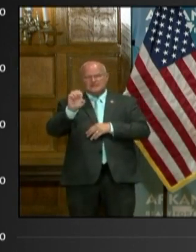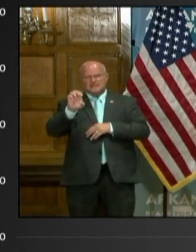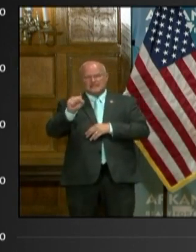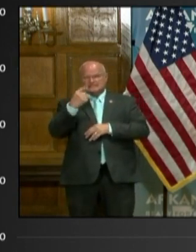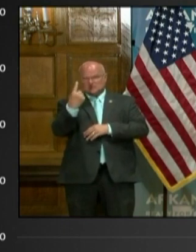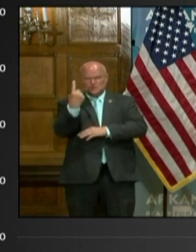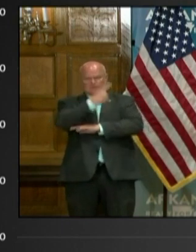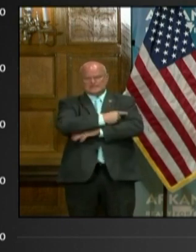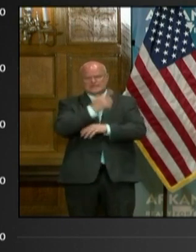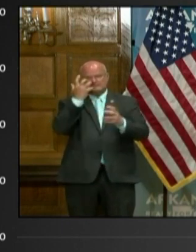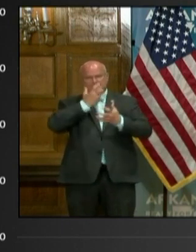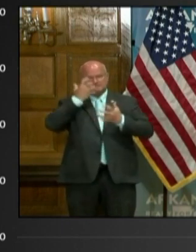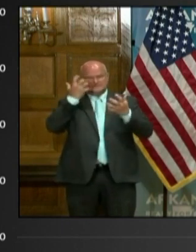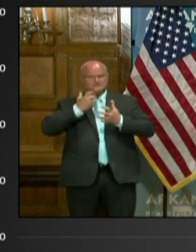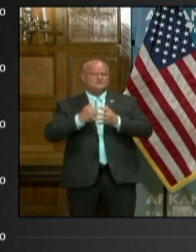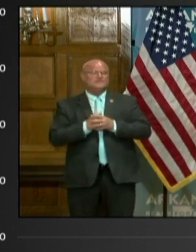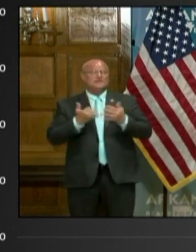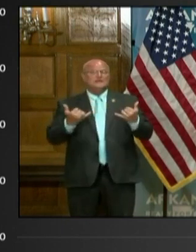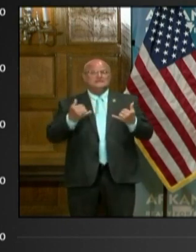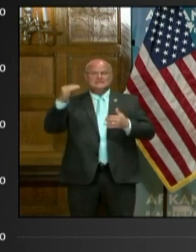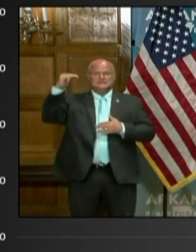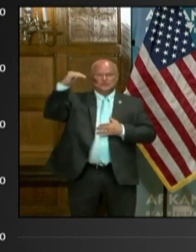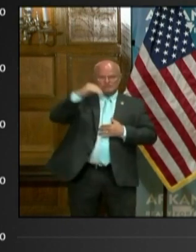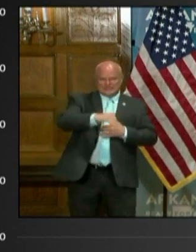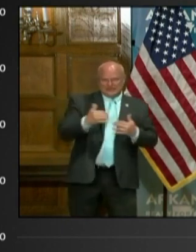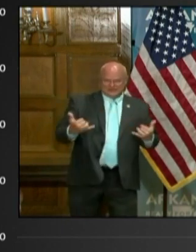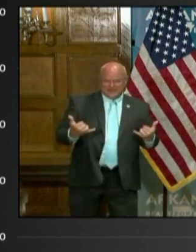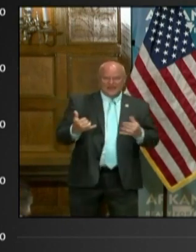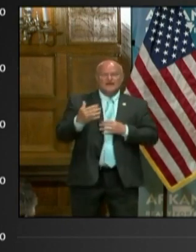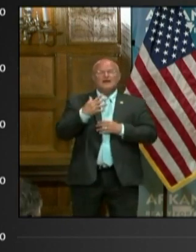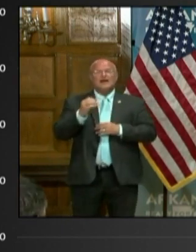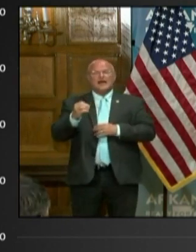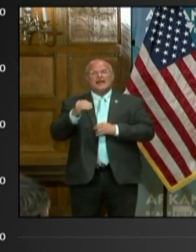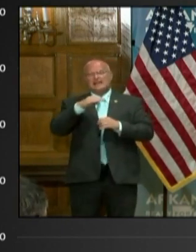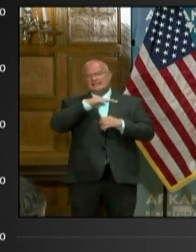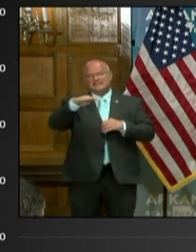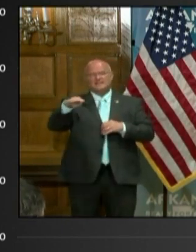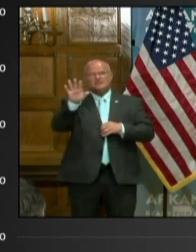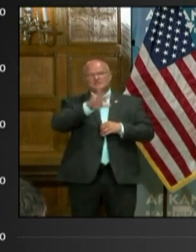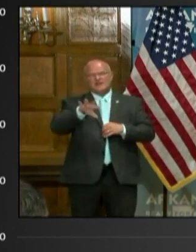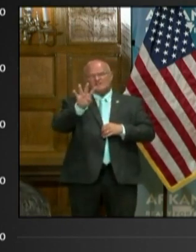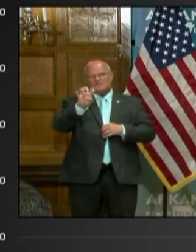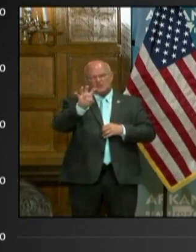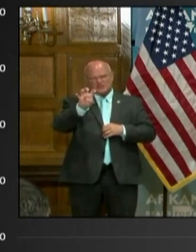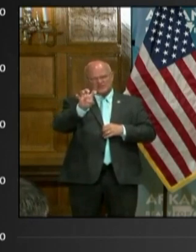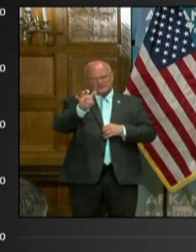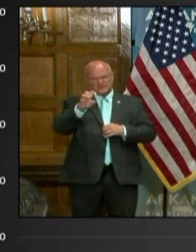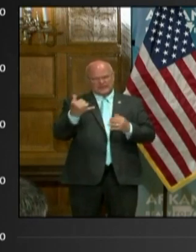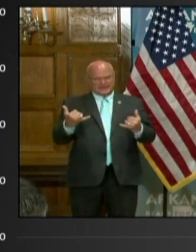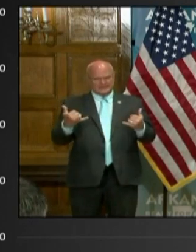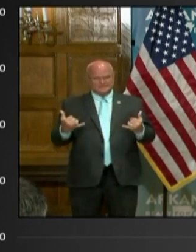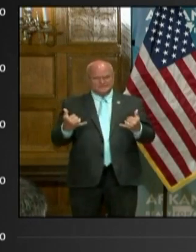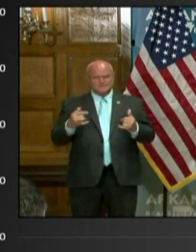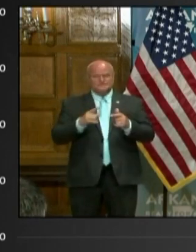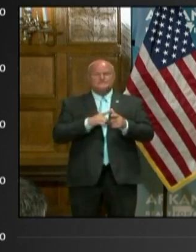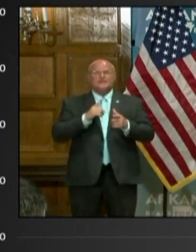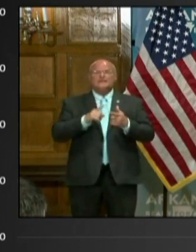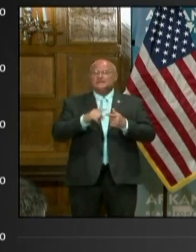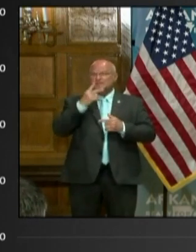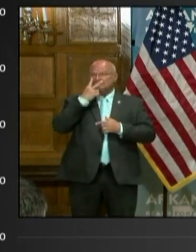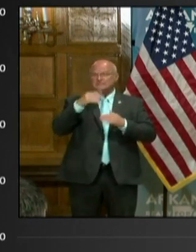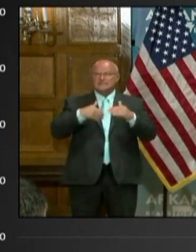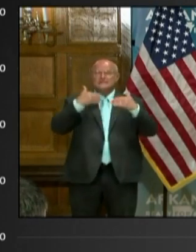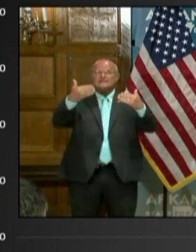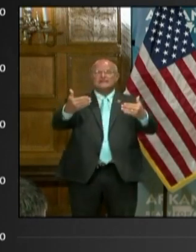one day. Here you see us going down and leveling off at about 400. And then you'll see